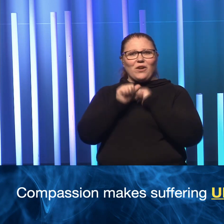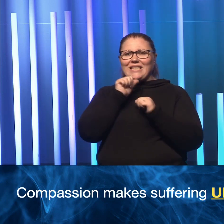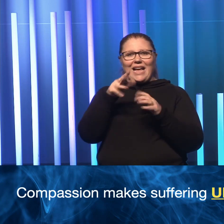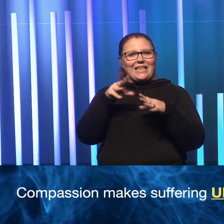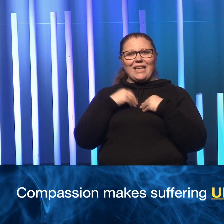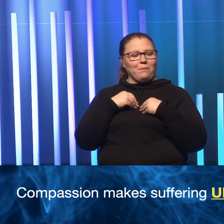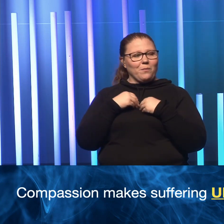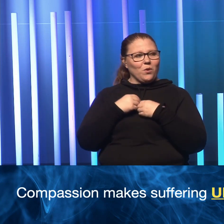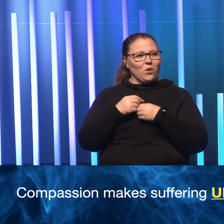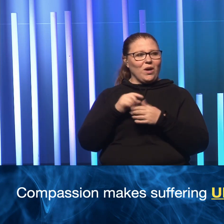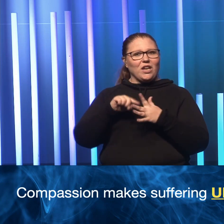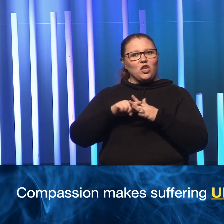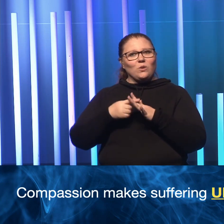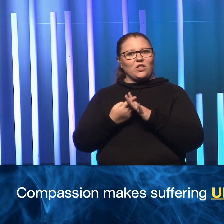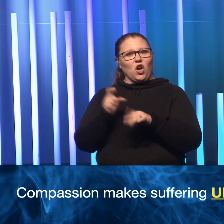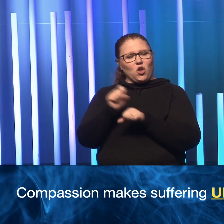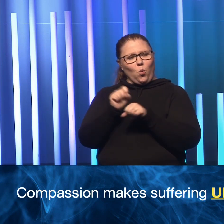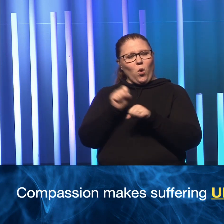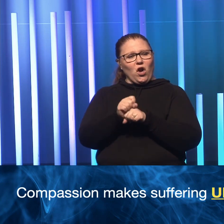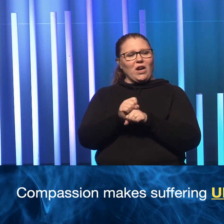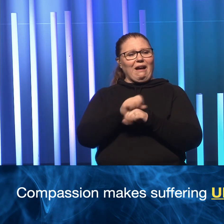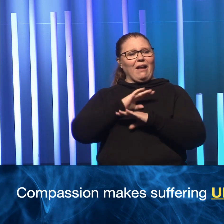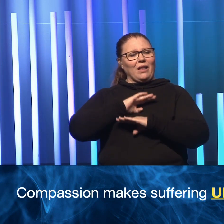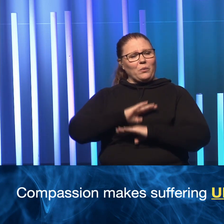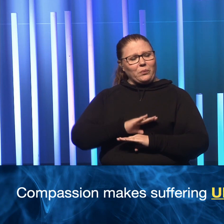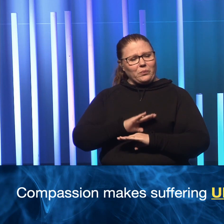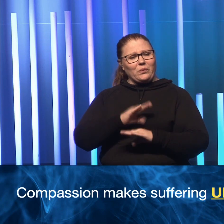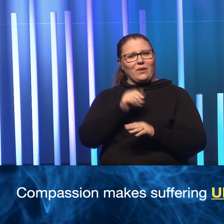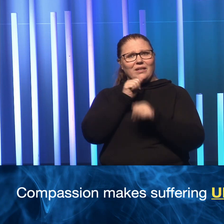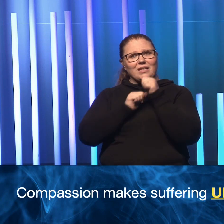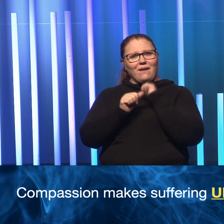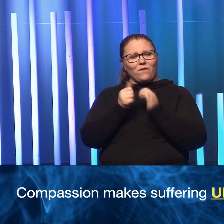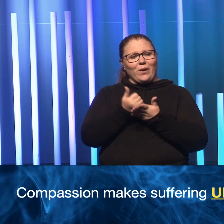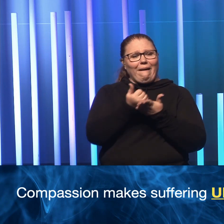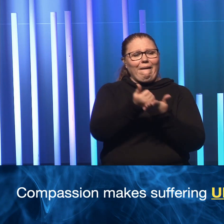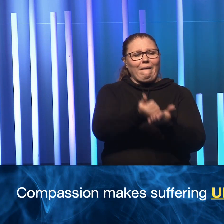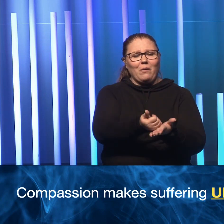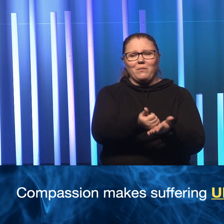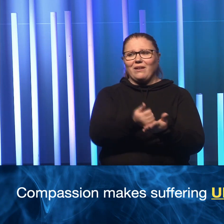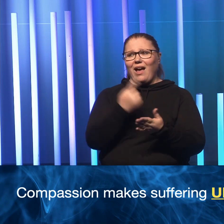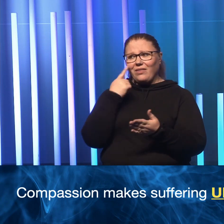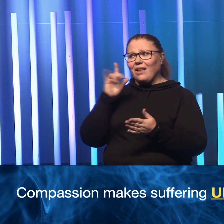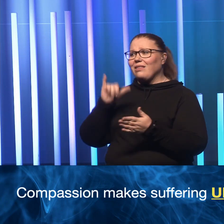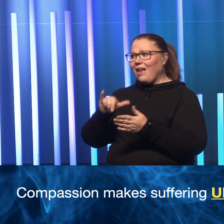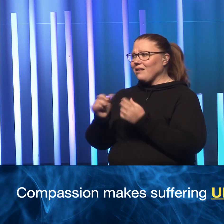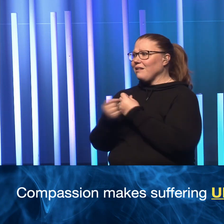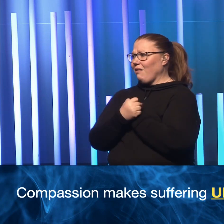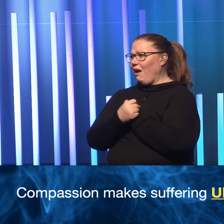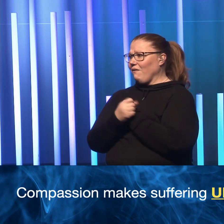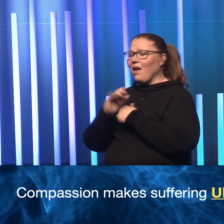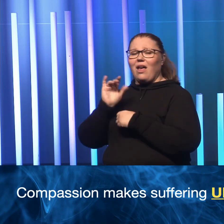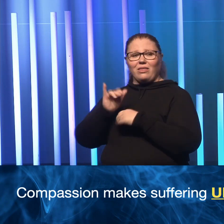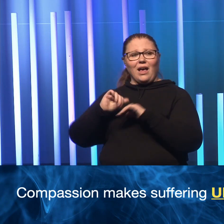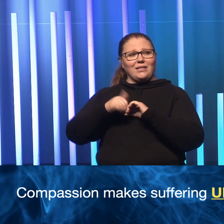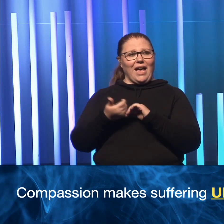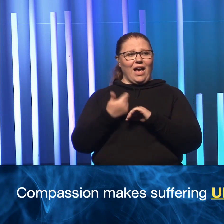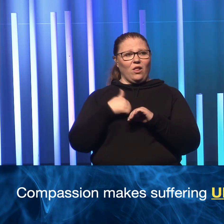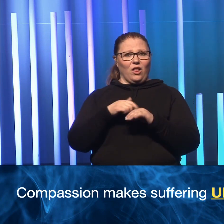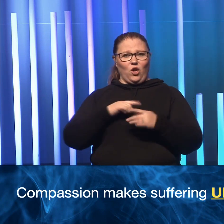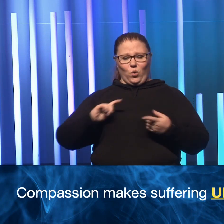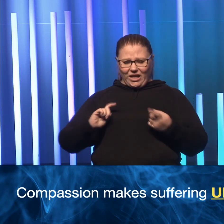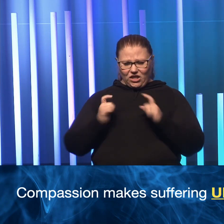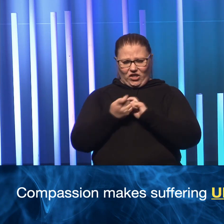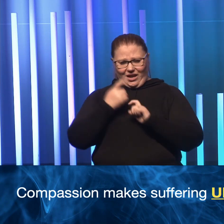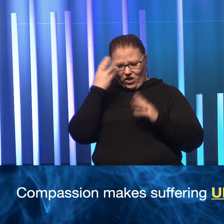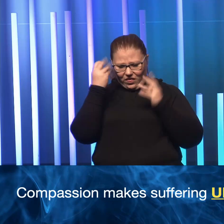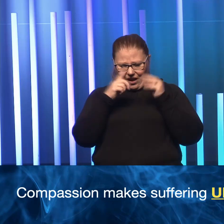the suffering. And I think that's love. I think that's love. I think that's how we reverse our thinking about